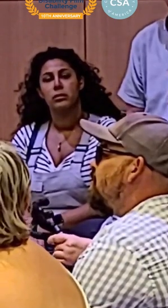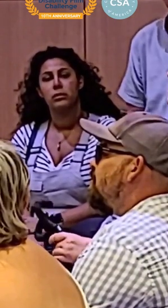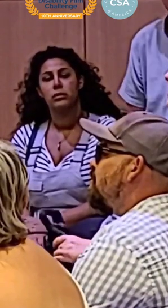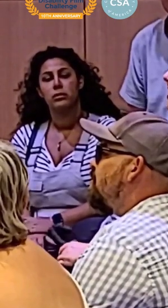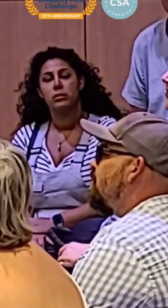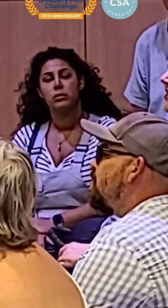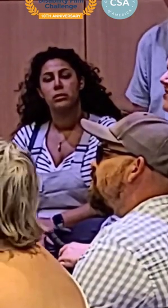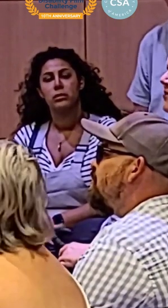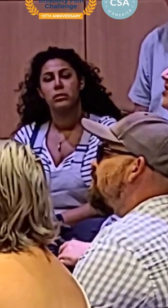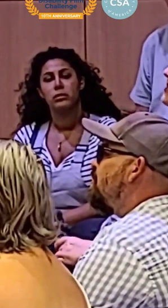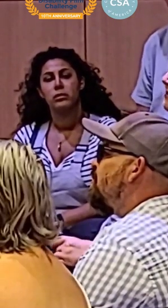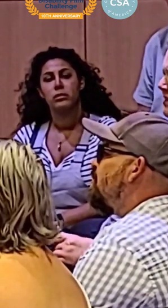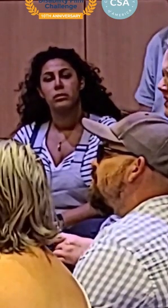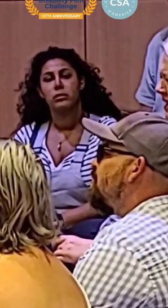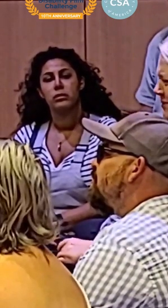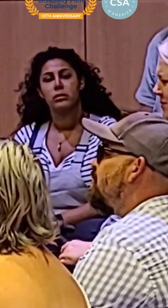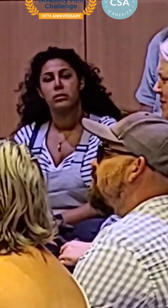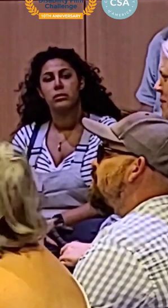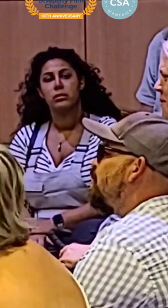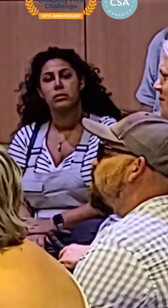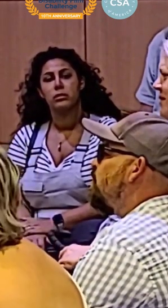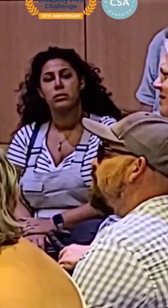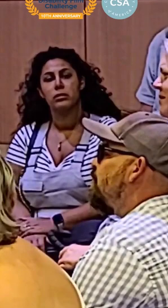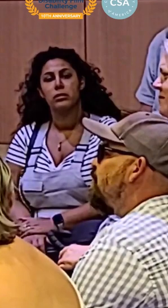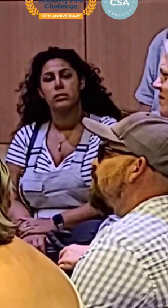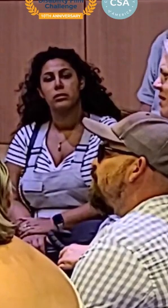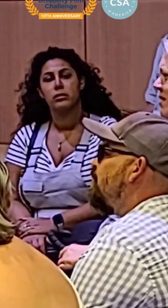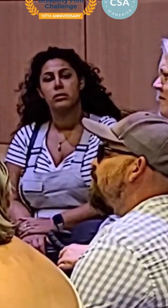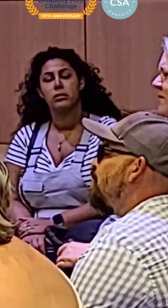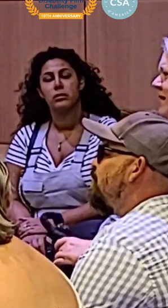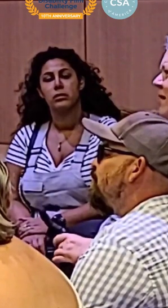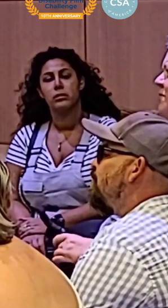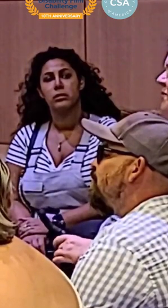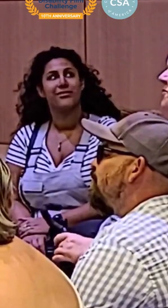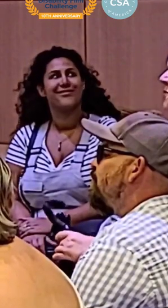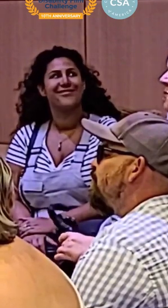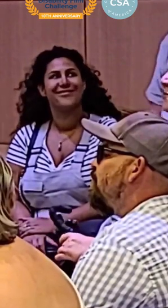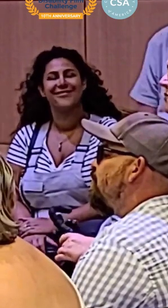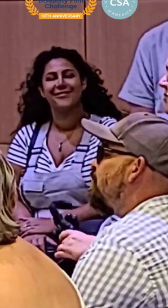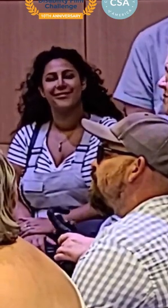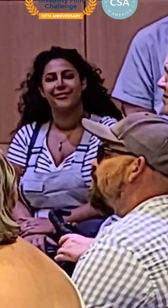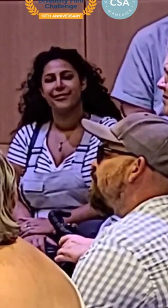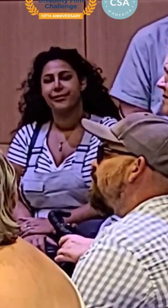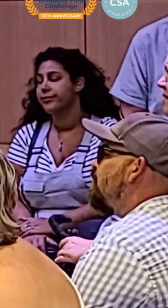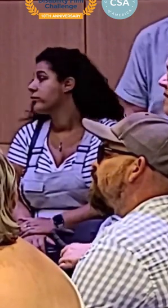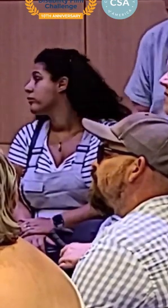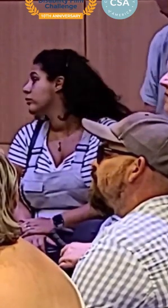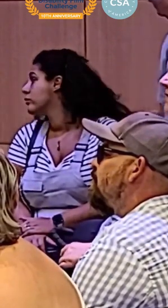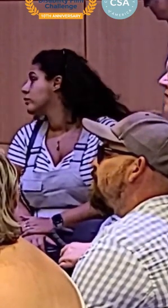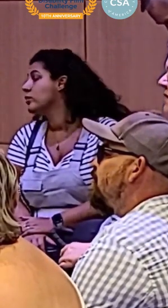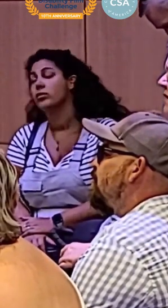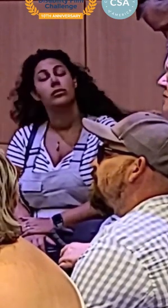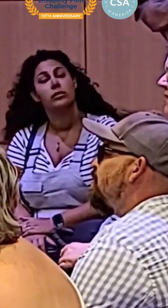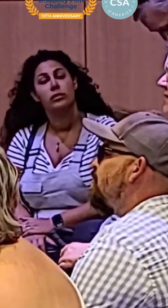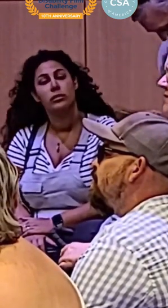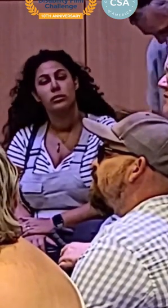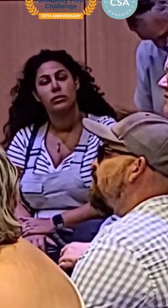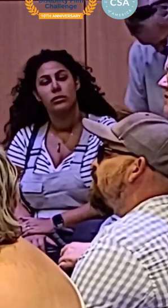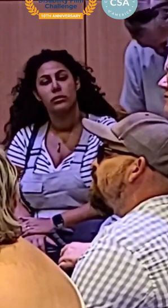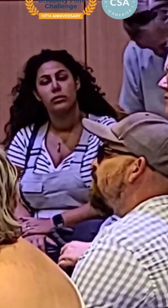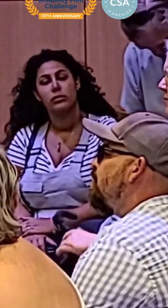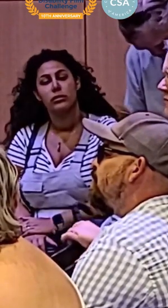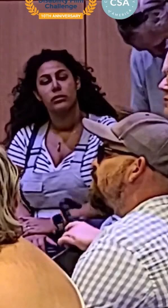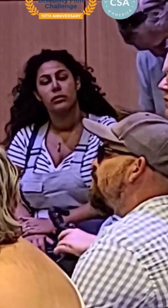not even trying to be an actor. He has no interest in being an actor, but. I'm really happy with what we're producing, and I would like